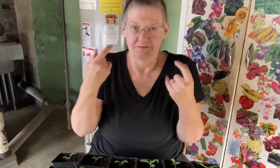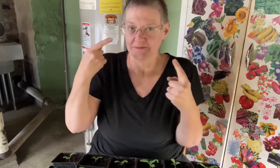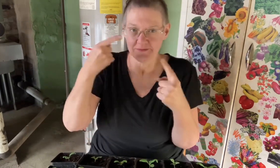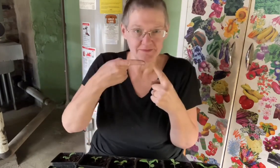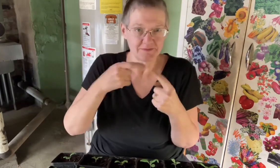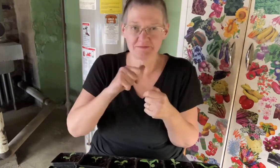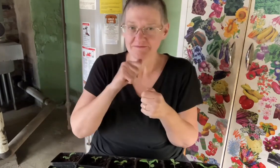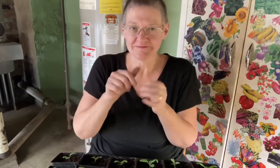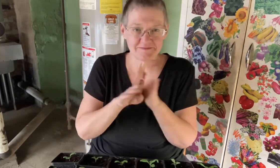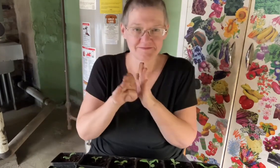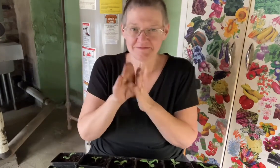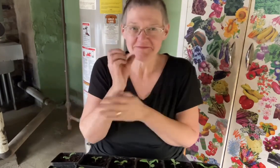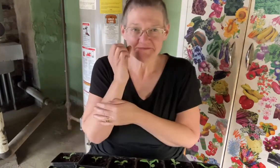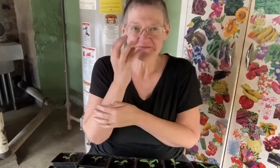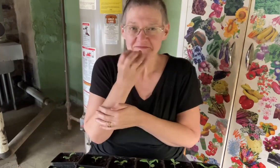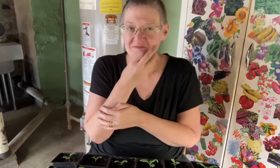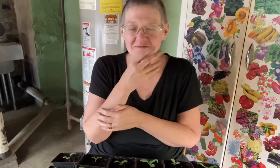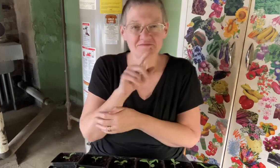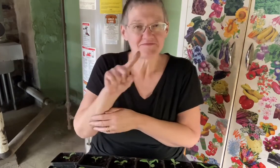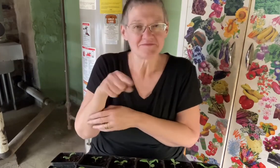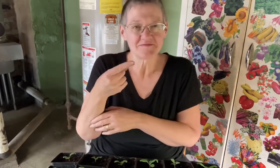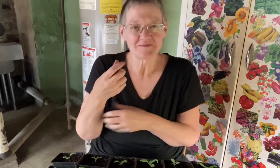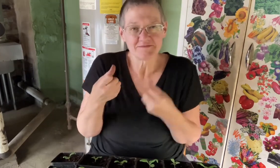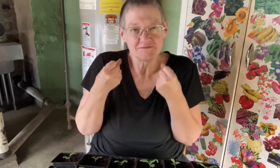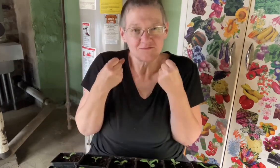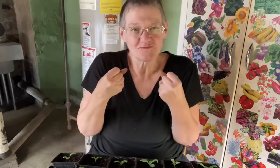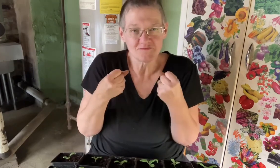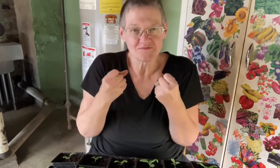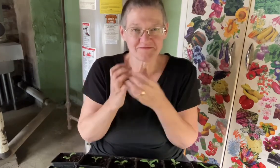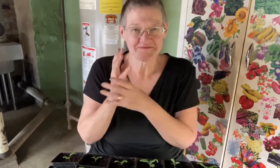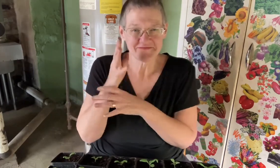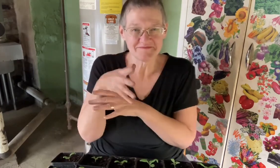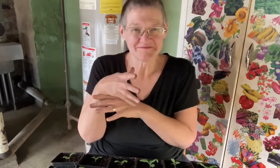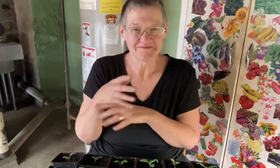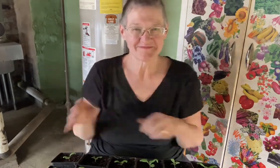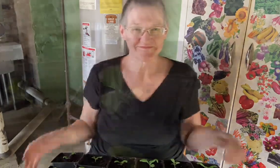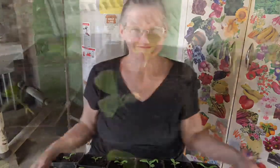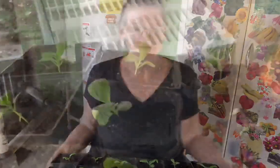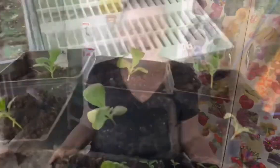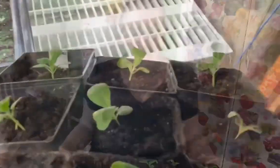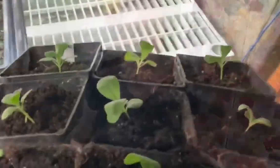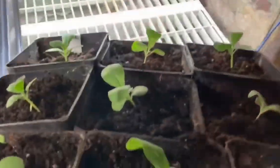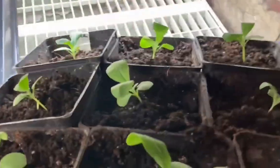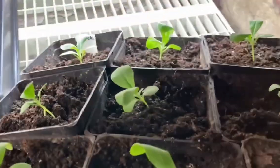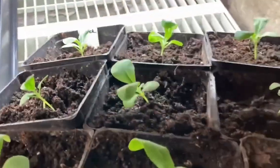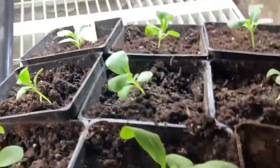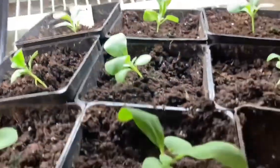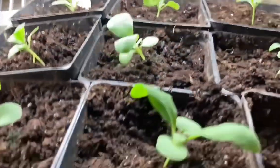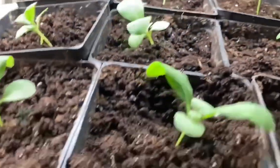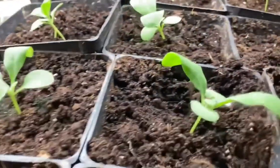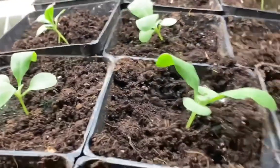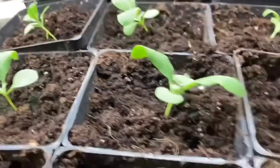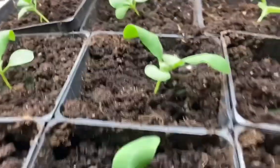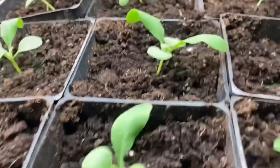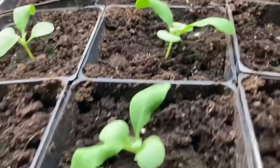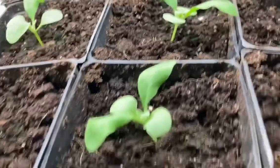grows better. Because the point right now is not to develop those flower heads, but strong plants.